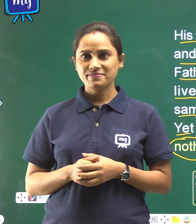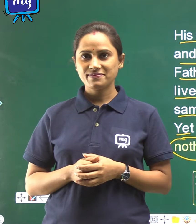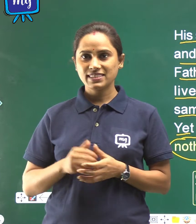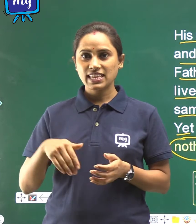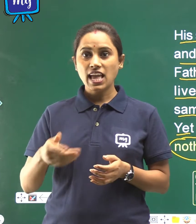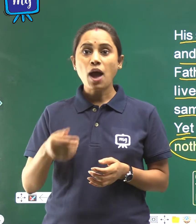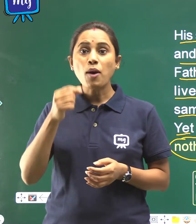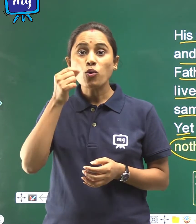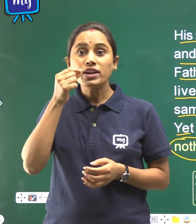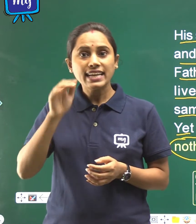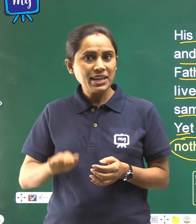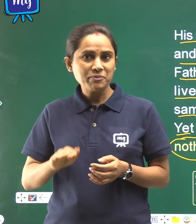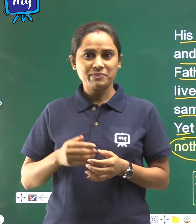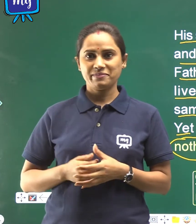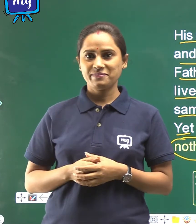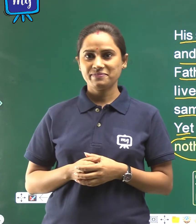about him.